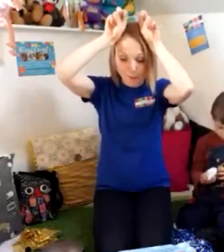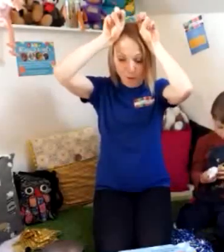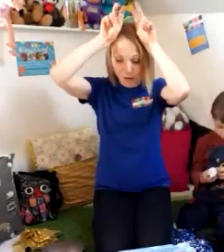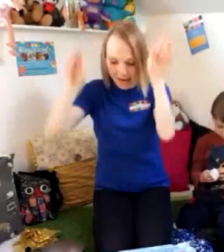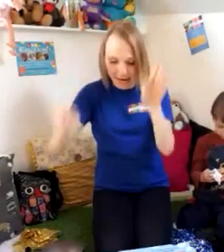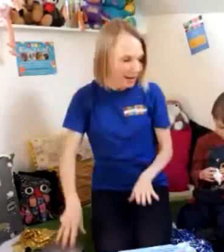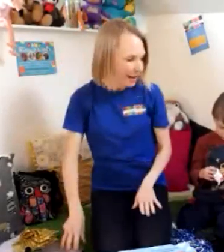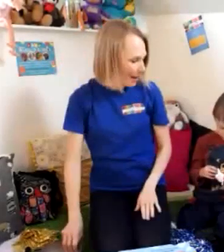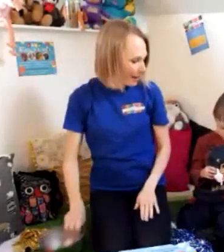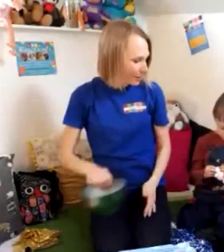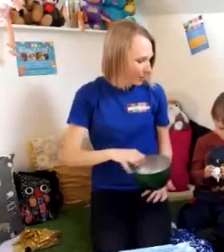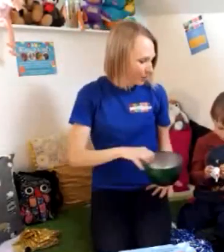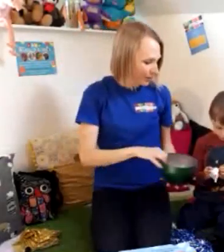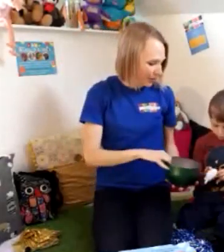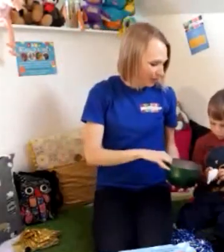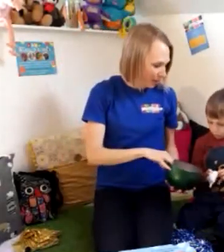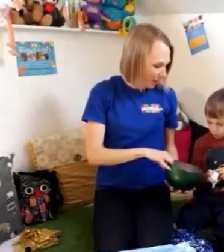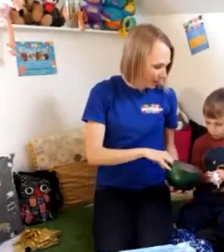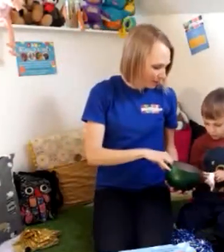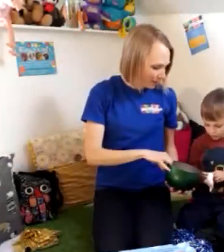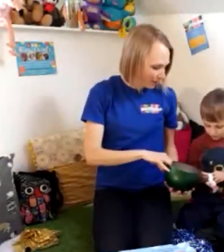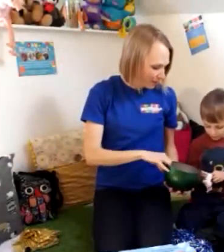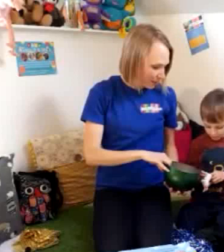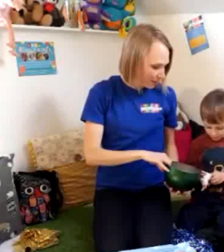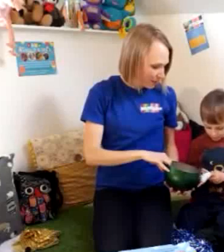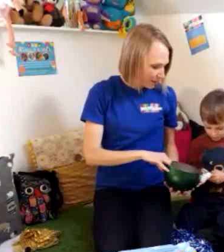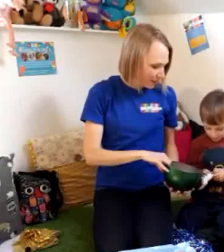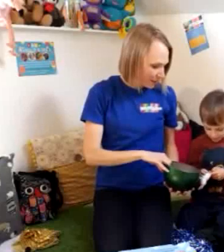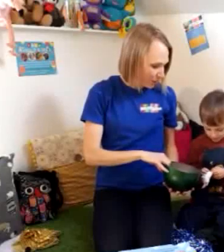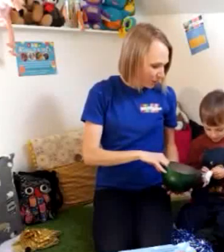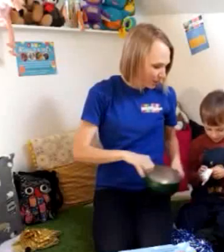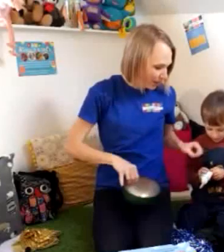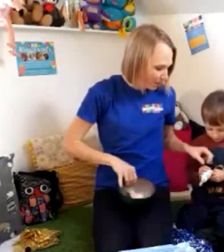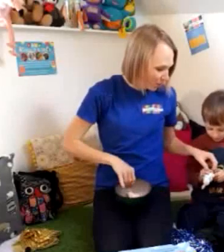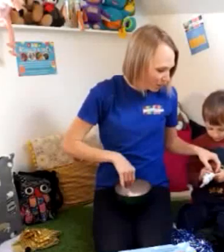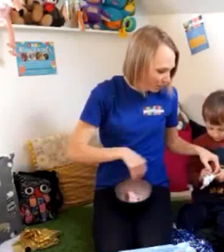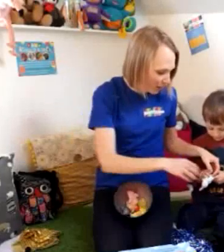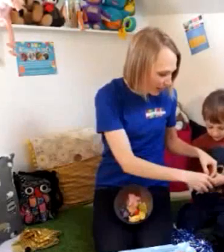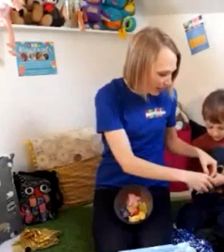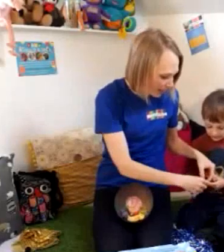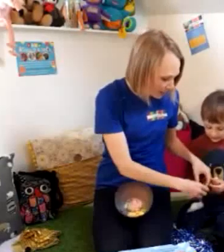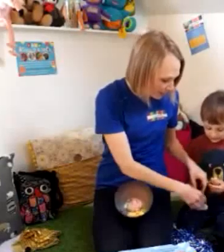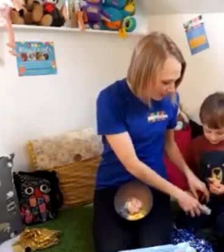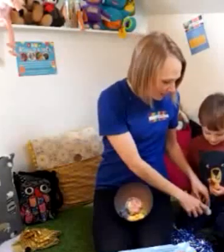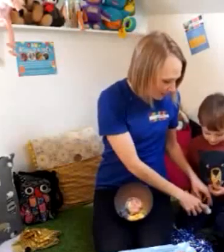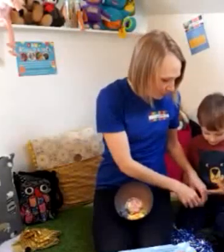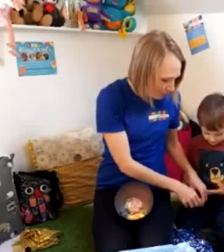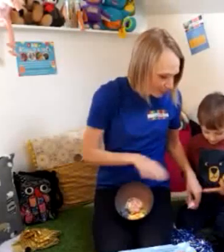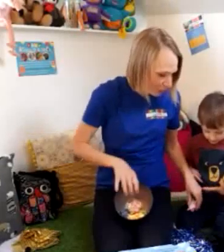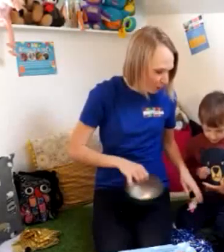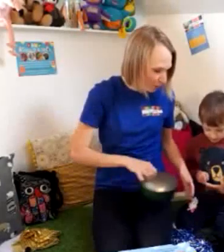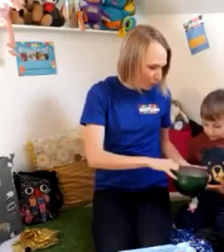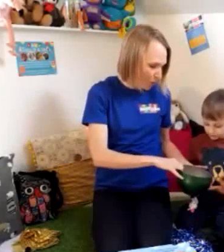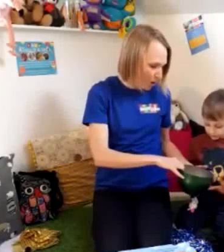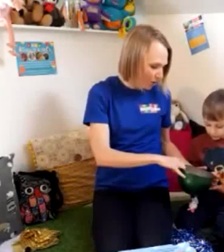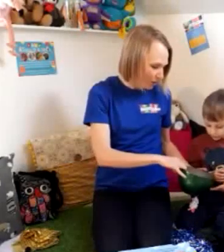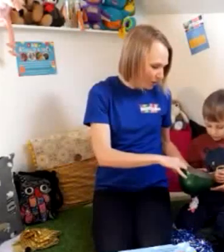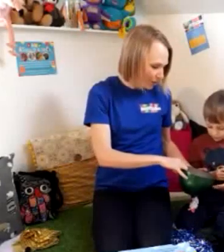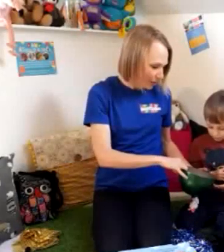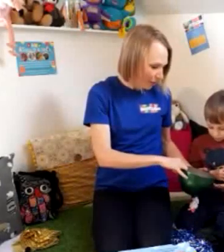bunny. Do you want to keep going? Sure, get them all on your fingers. Let's go for another one. Let's go for